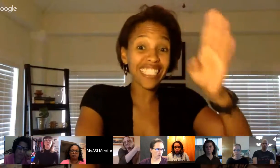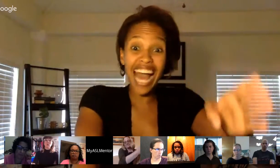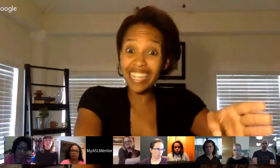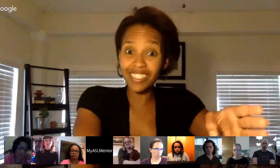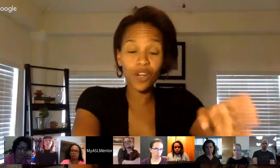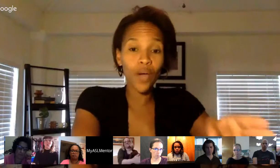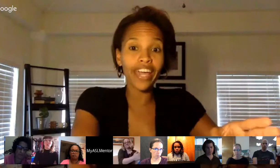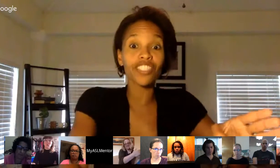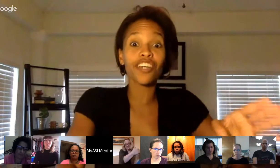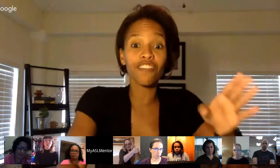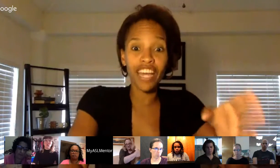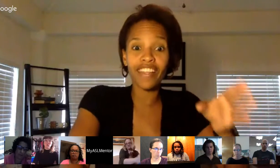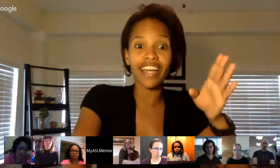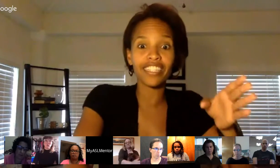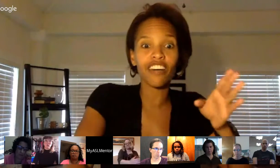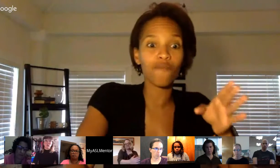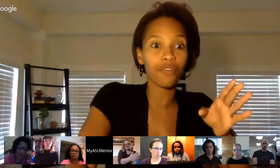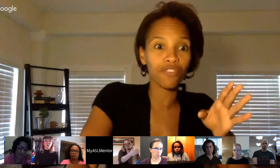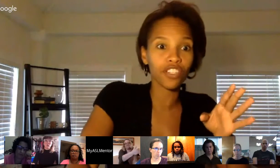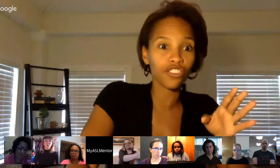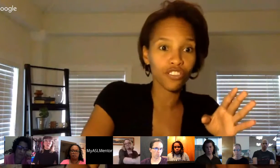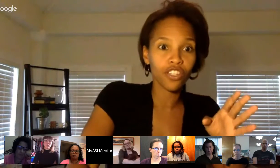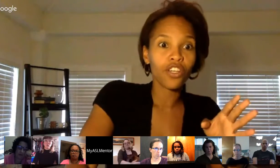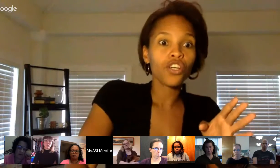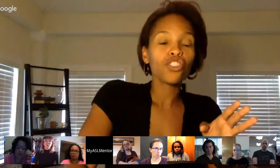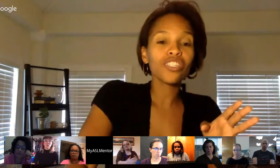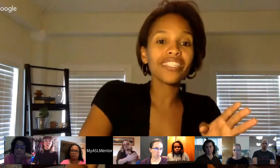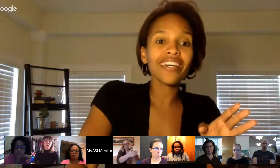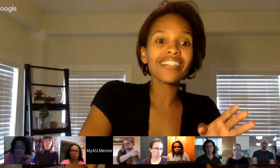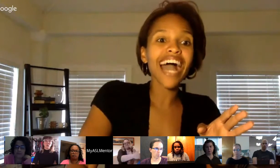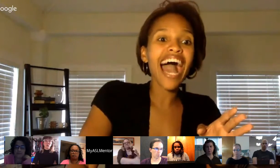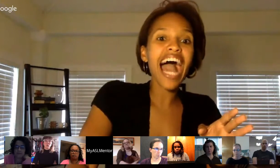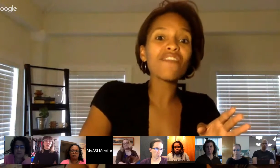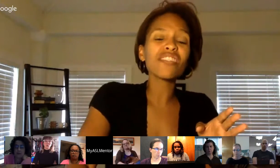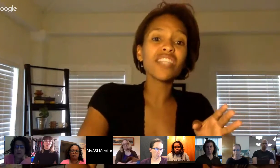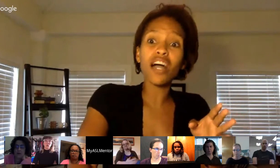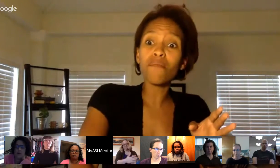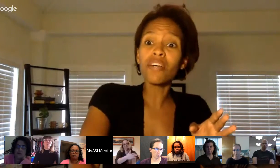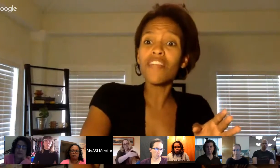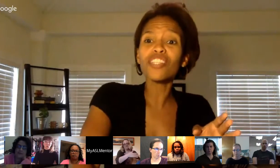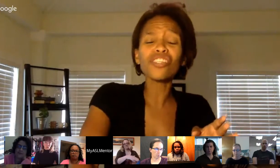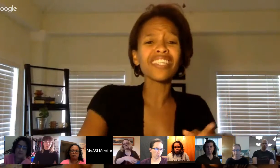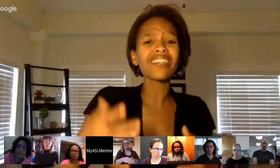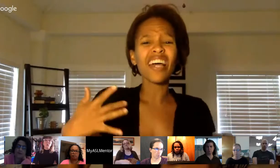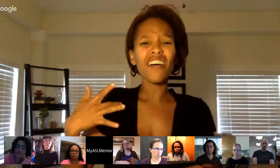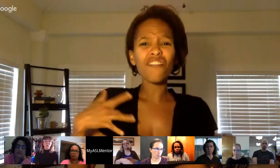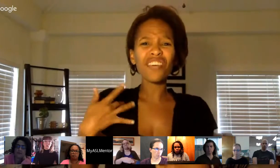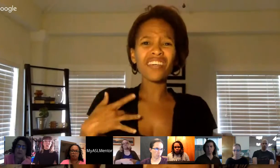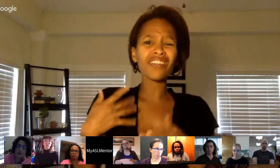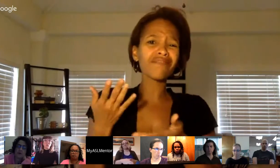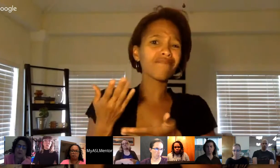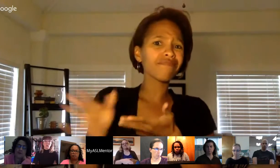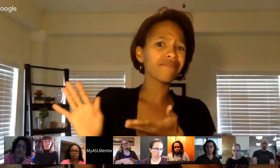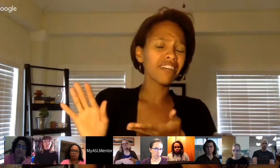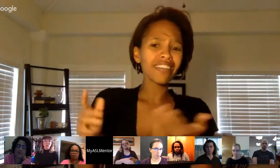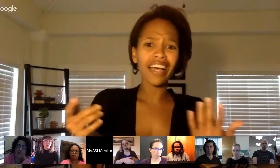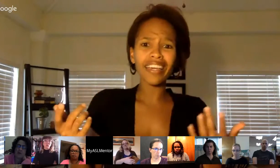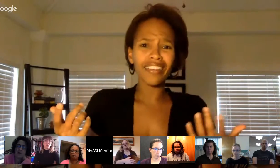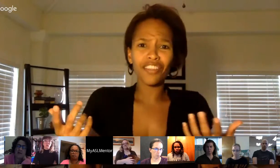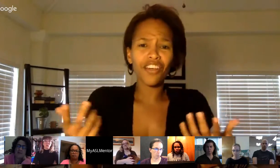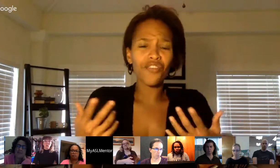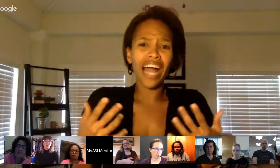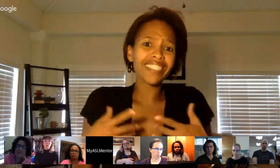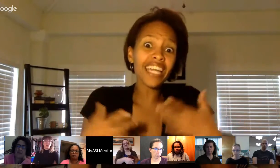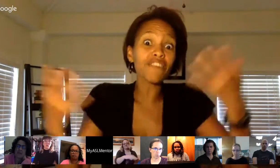a fantastic way to convey the idea of privilege. She says, have some, then she says, feel